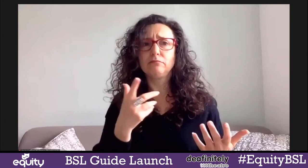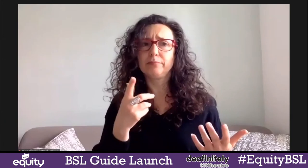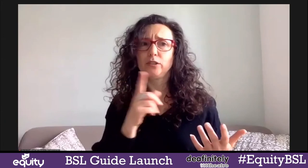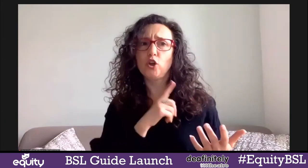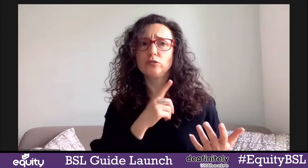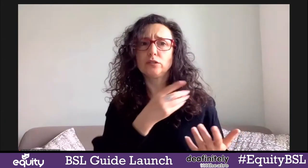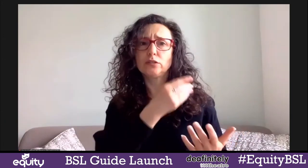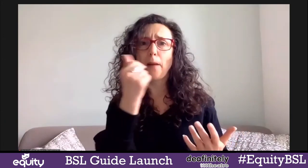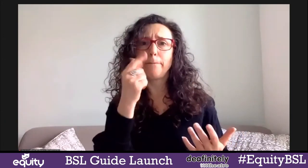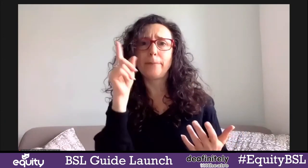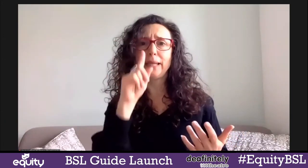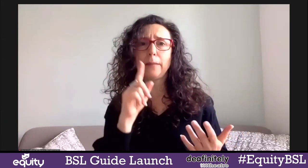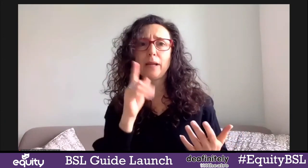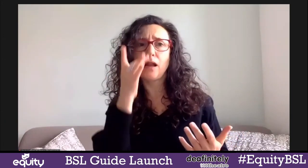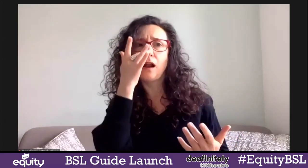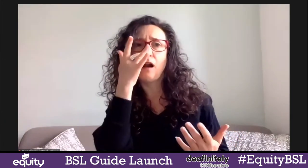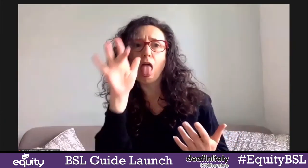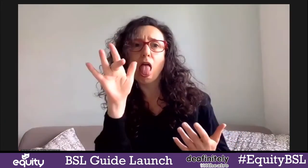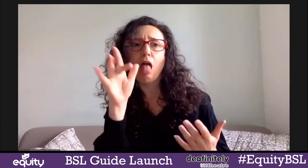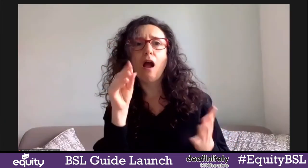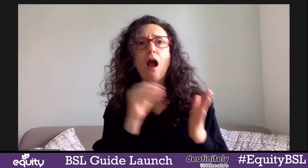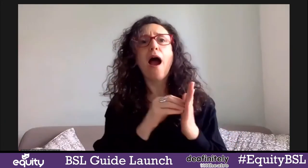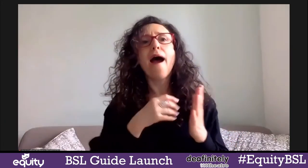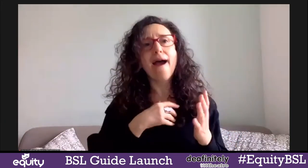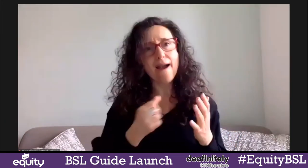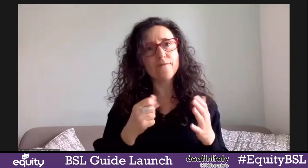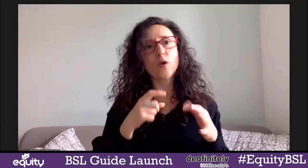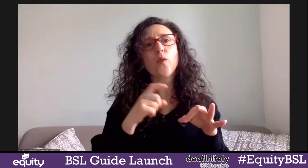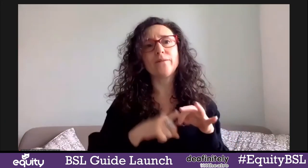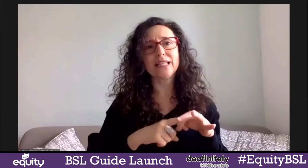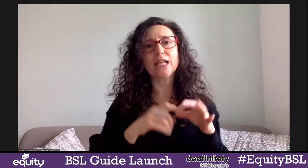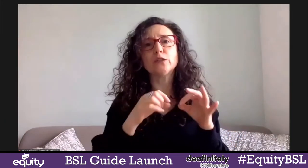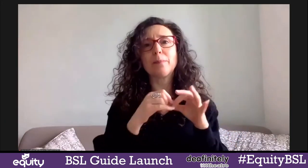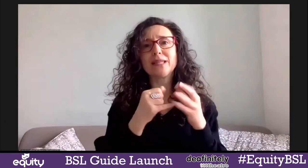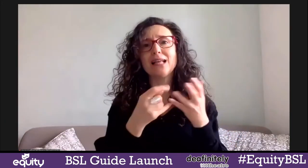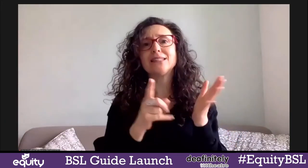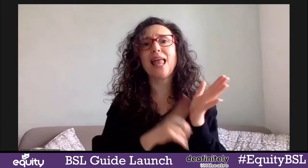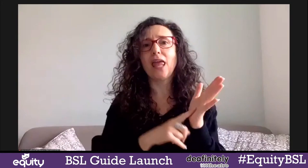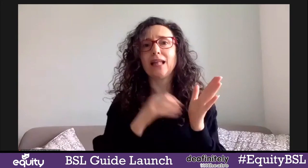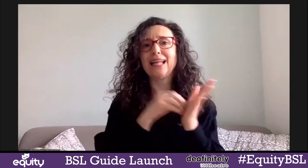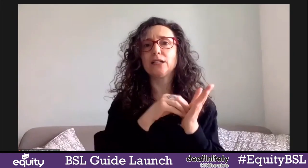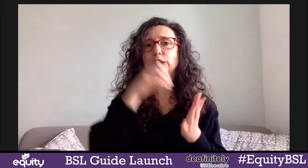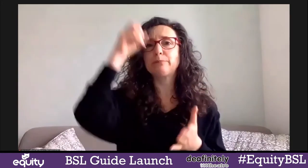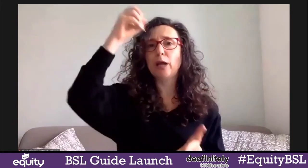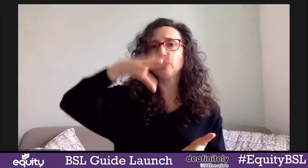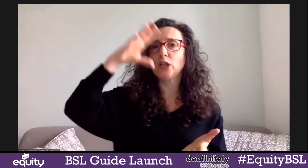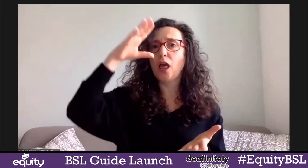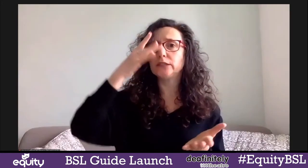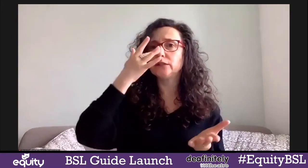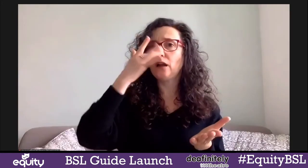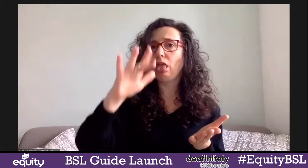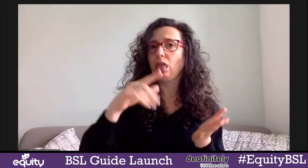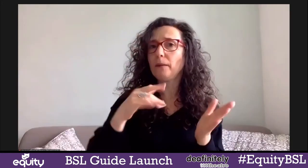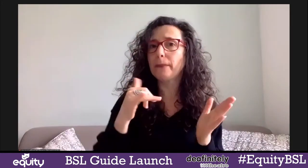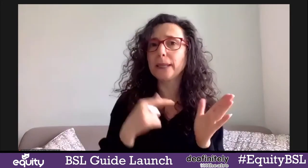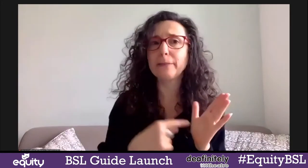Fox-Roberts, as the representative on the equity committee, how do you feel, you know, if some people do put on their